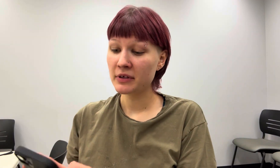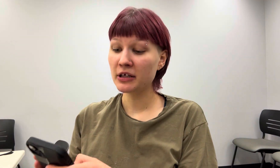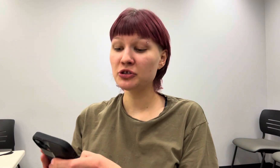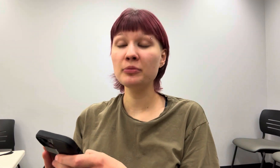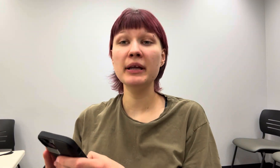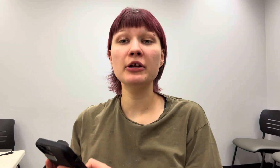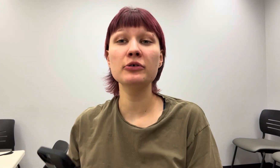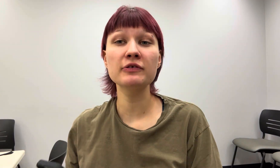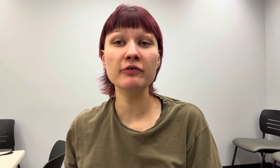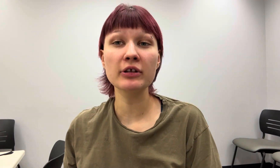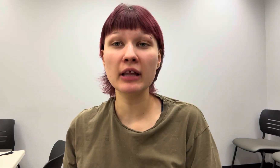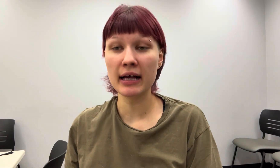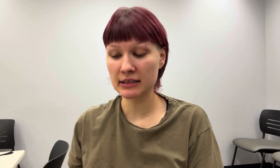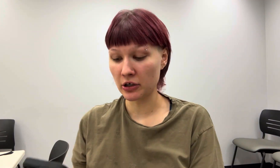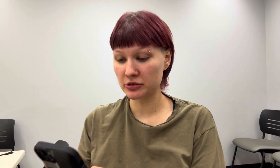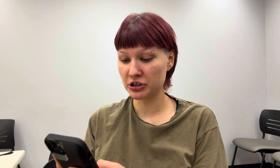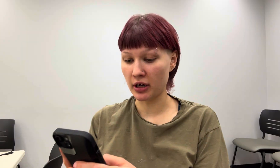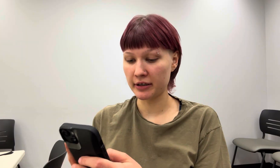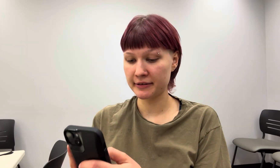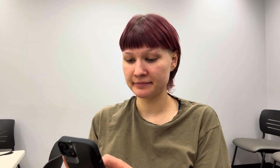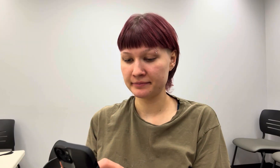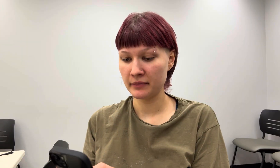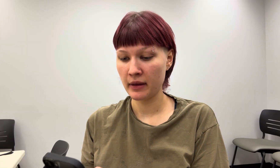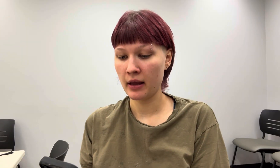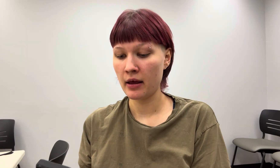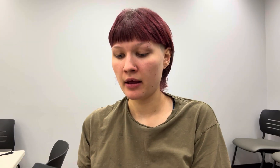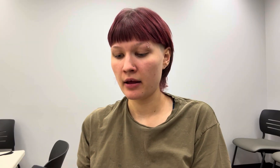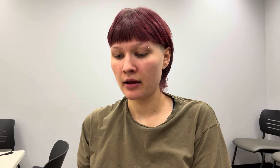Not too many notes for the last little chunk.